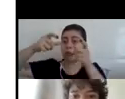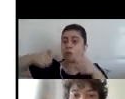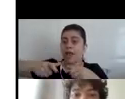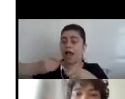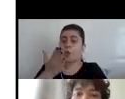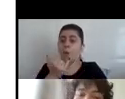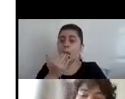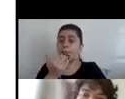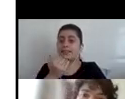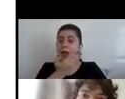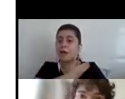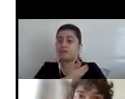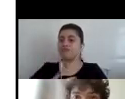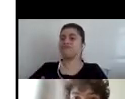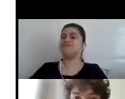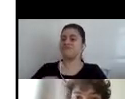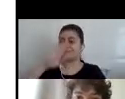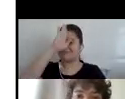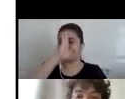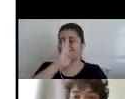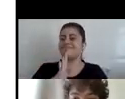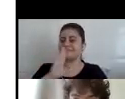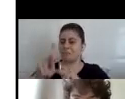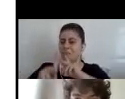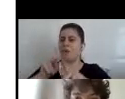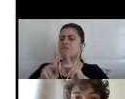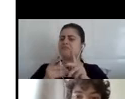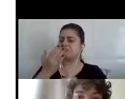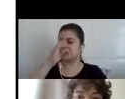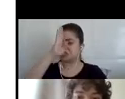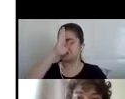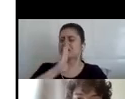were cooked, connect directly to the district